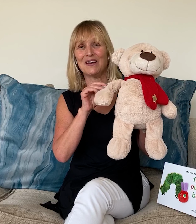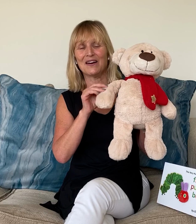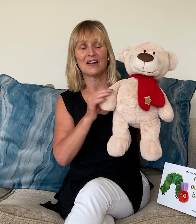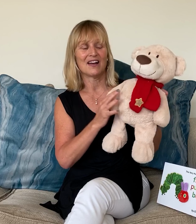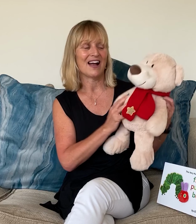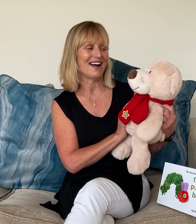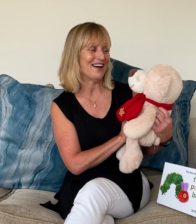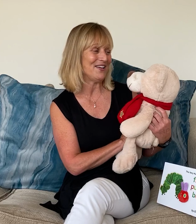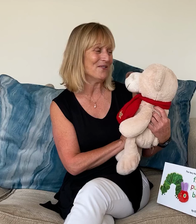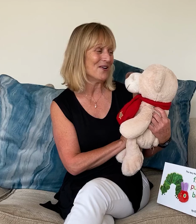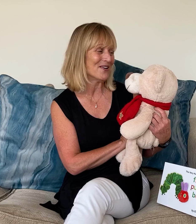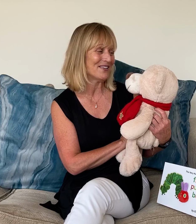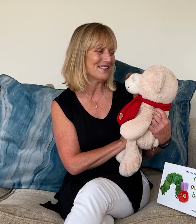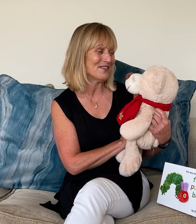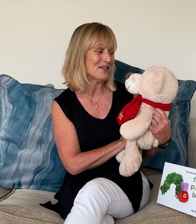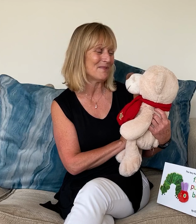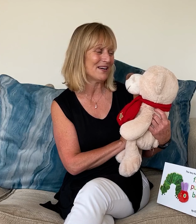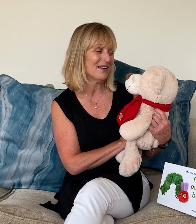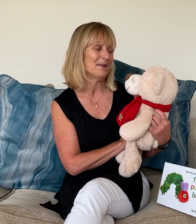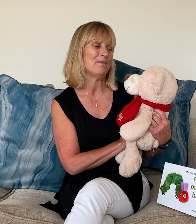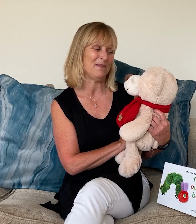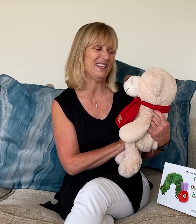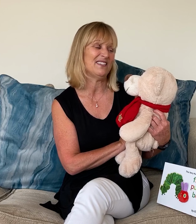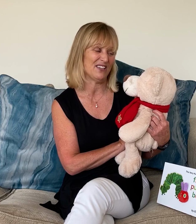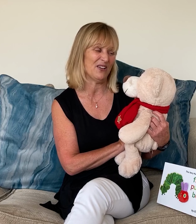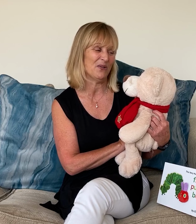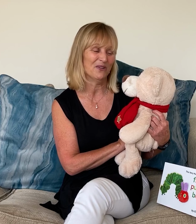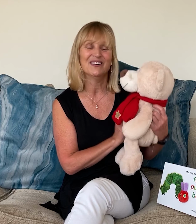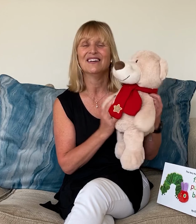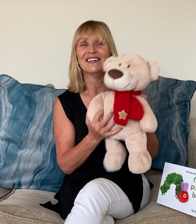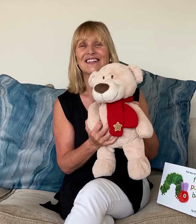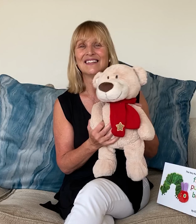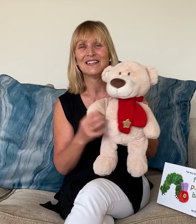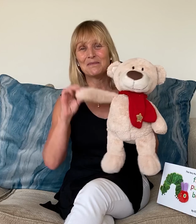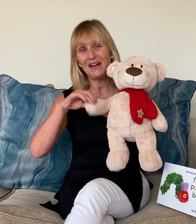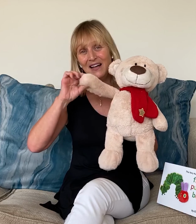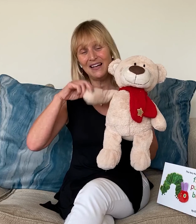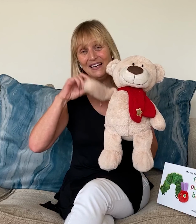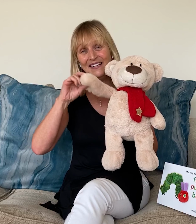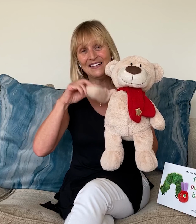Bear. Are you hungry, Snuggle Bear? Me too. Bye.